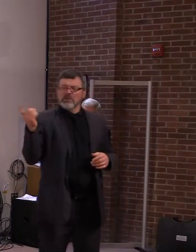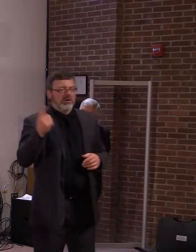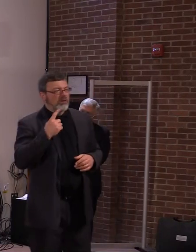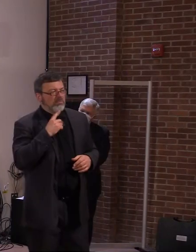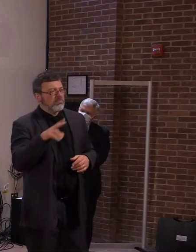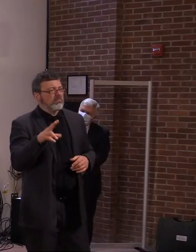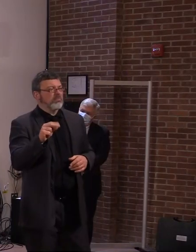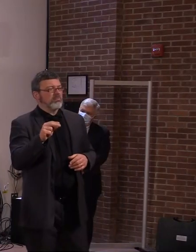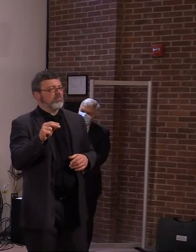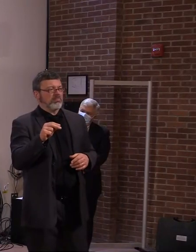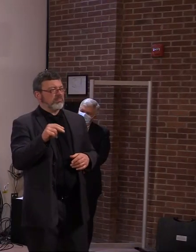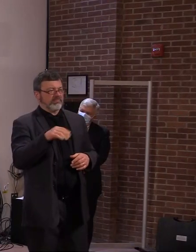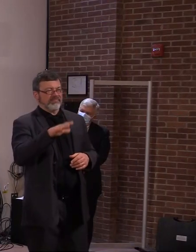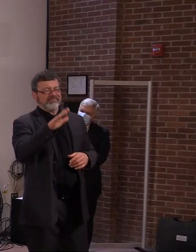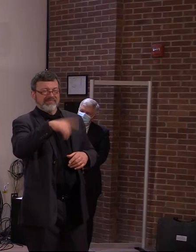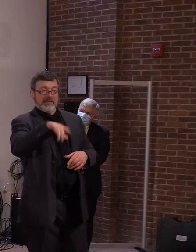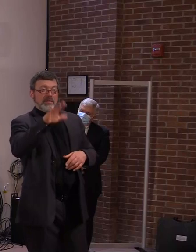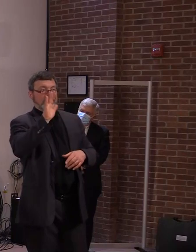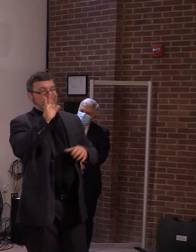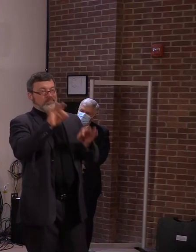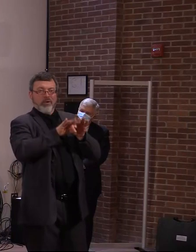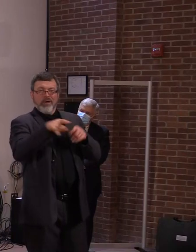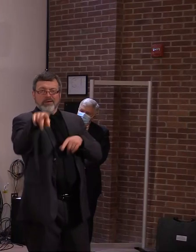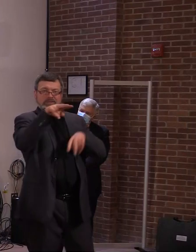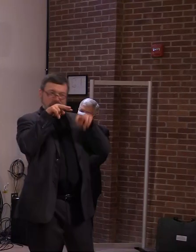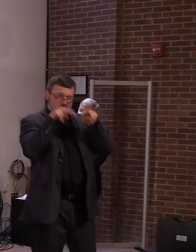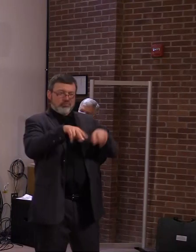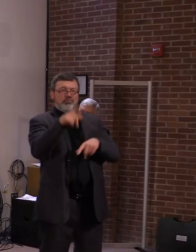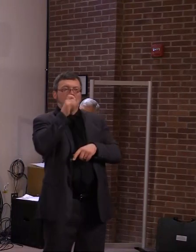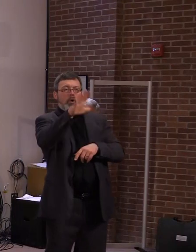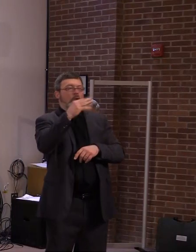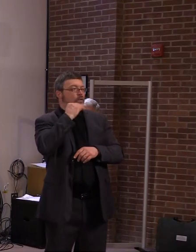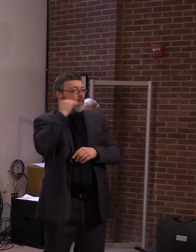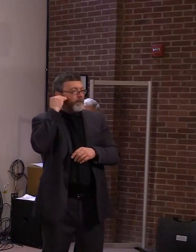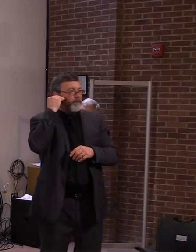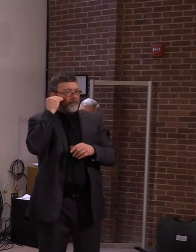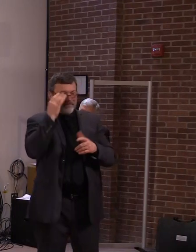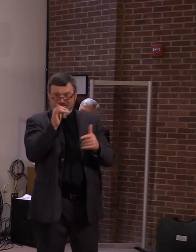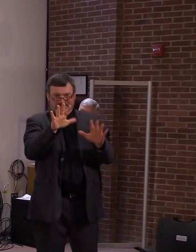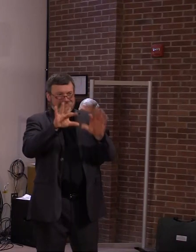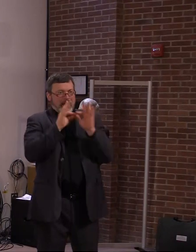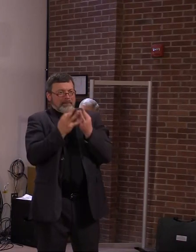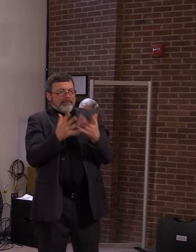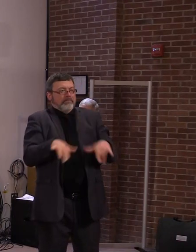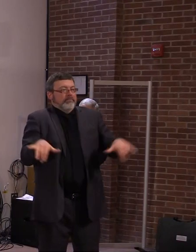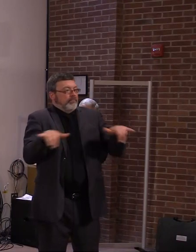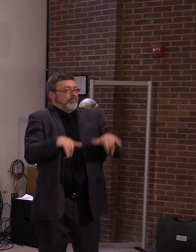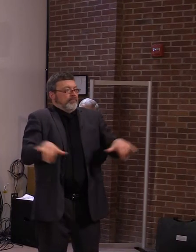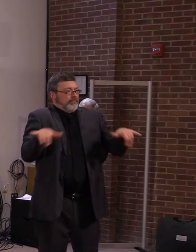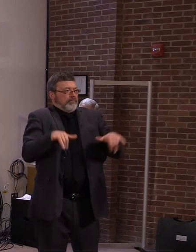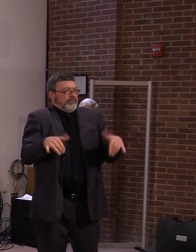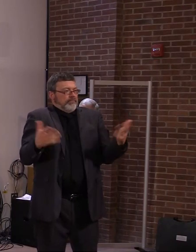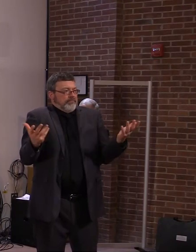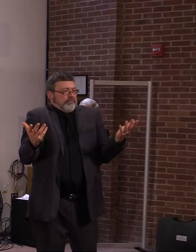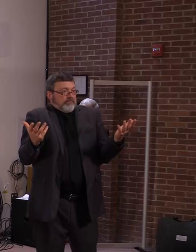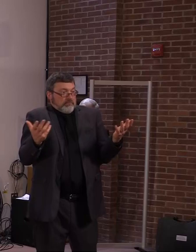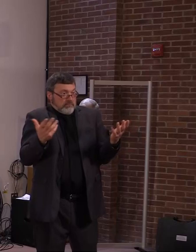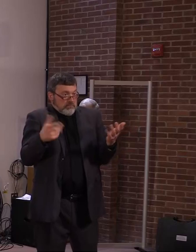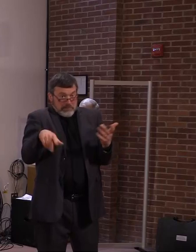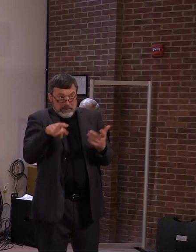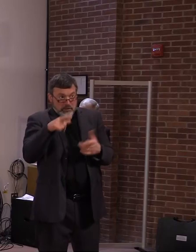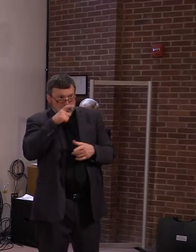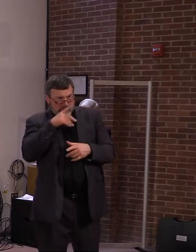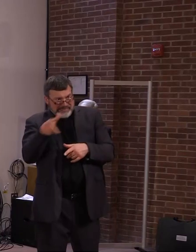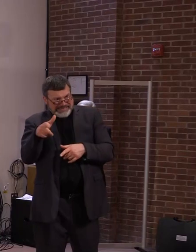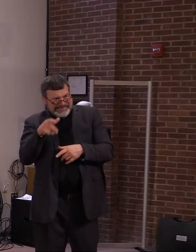are probably more cautious anyways because they know they're high risk. So that they have to be very thoughtful about the settings that